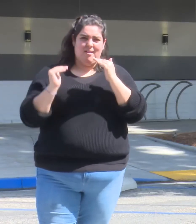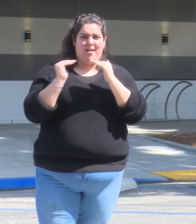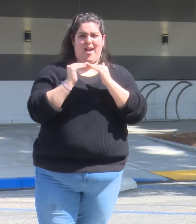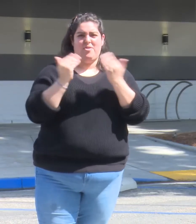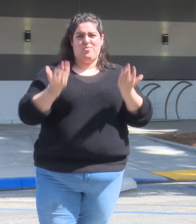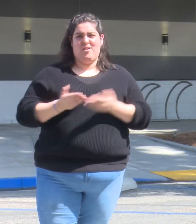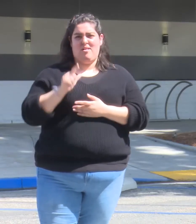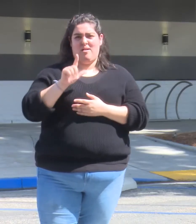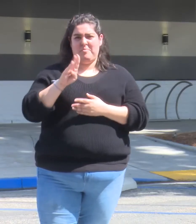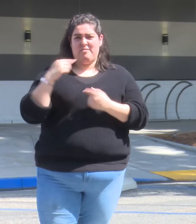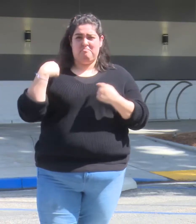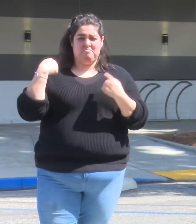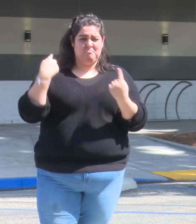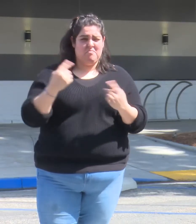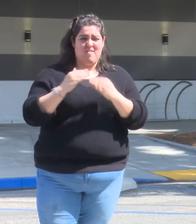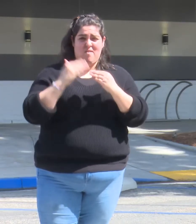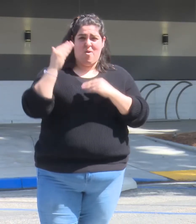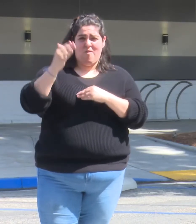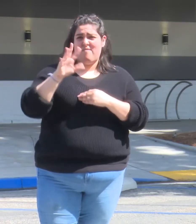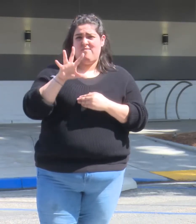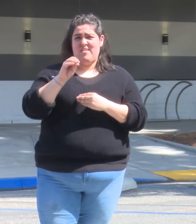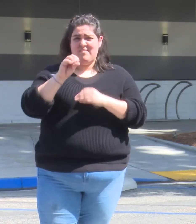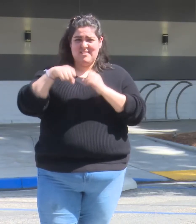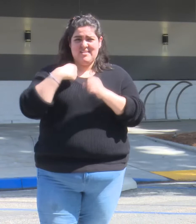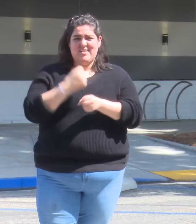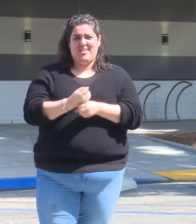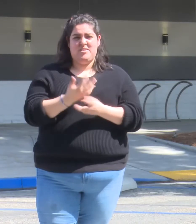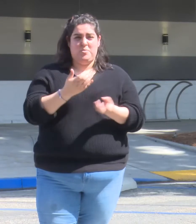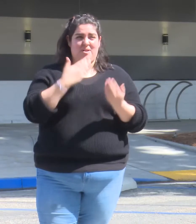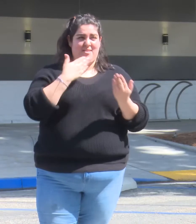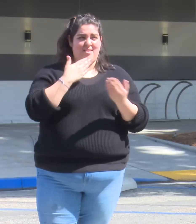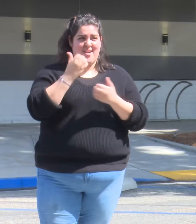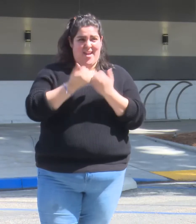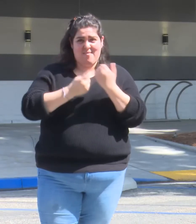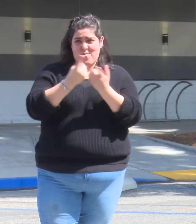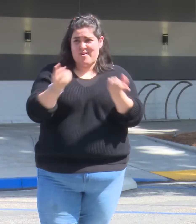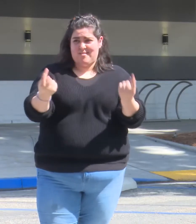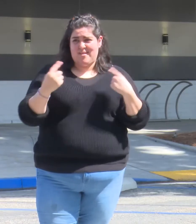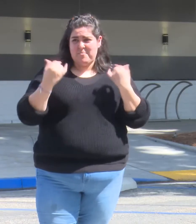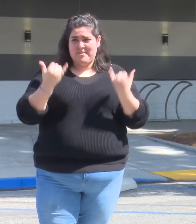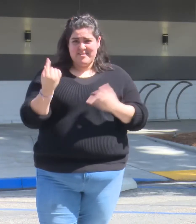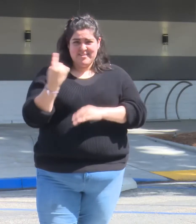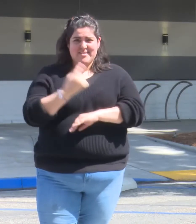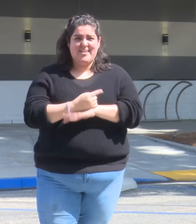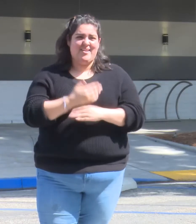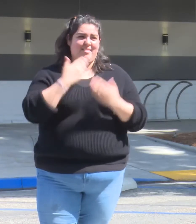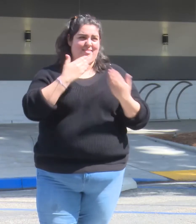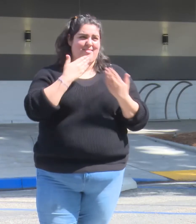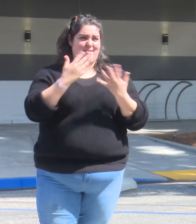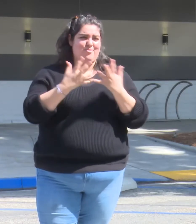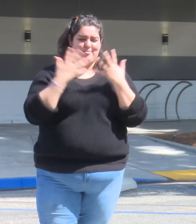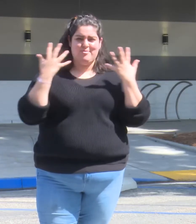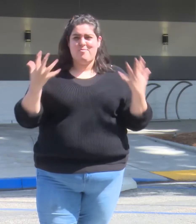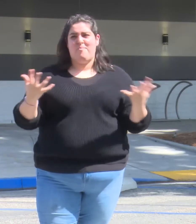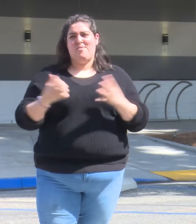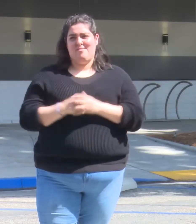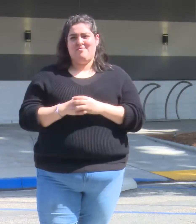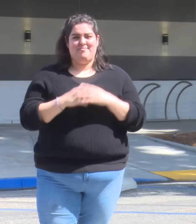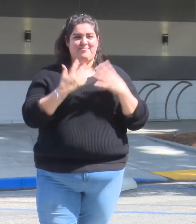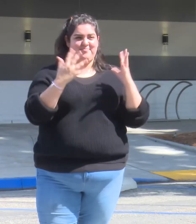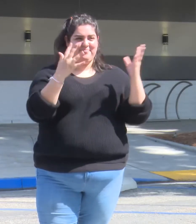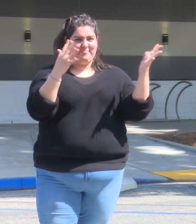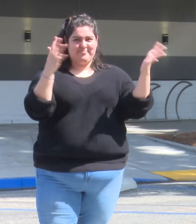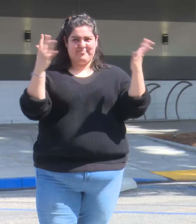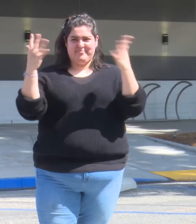over 50 years. And I want to thank everyone for attending today's event. Thank you so much.